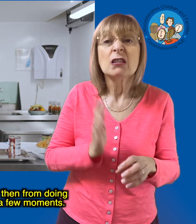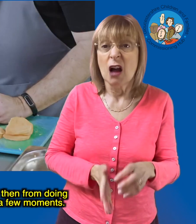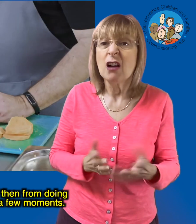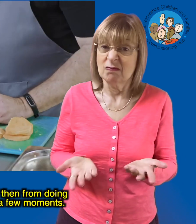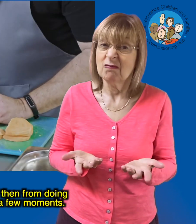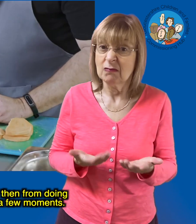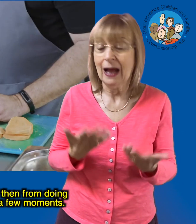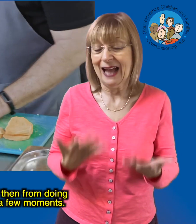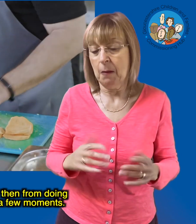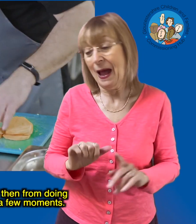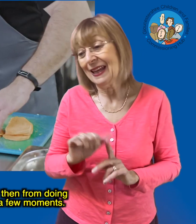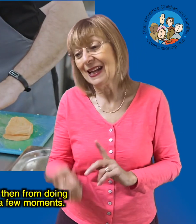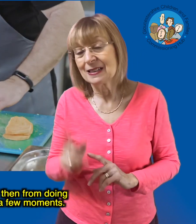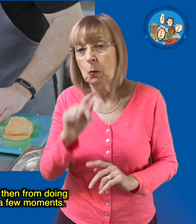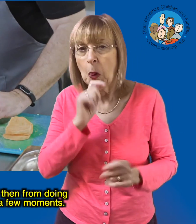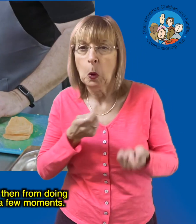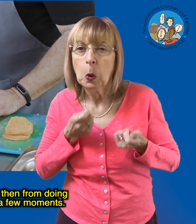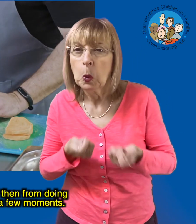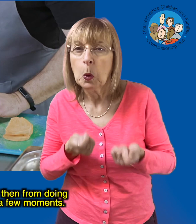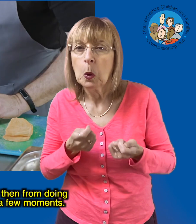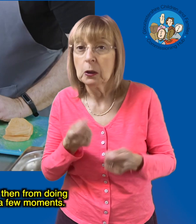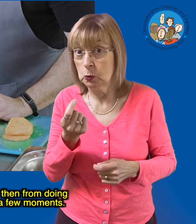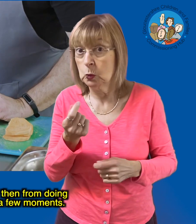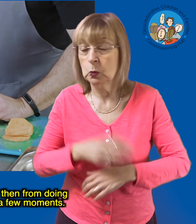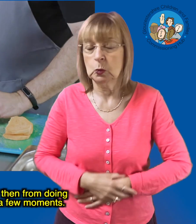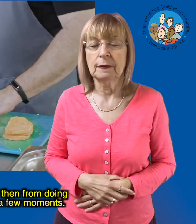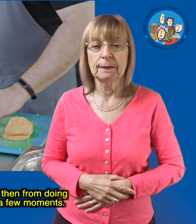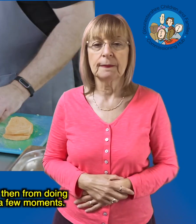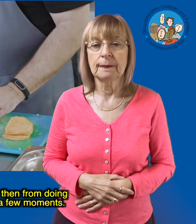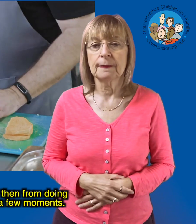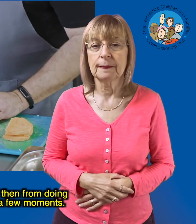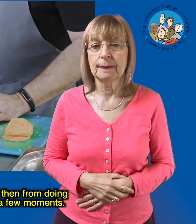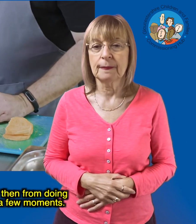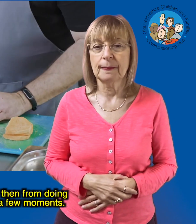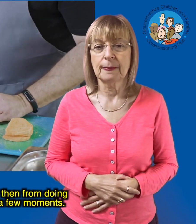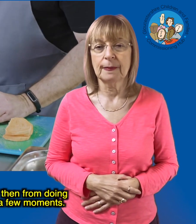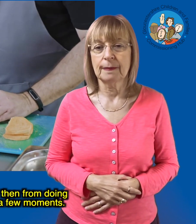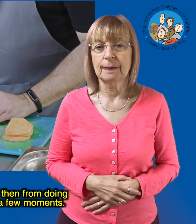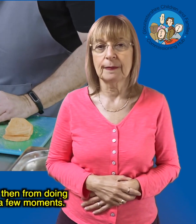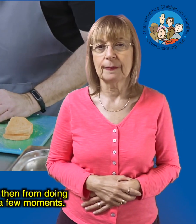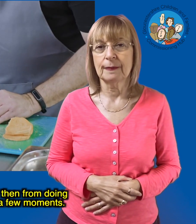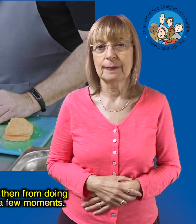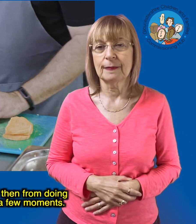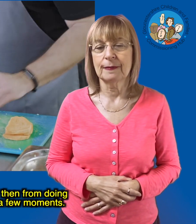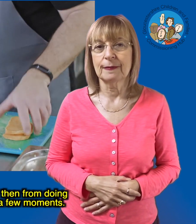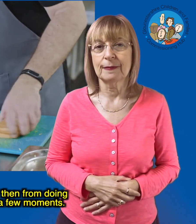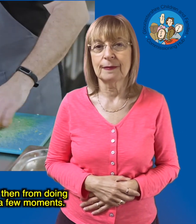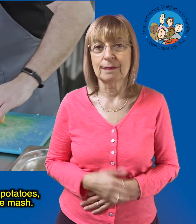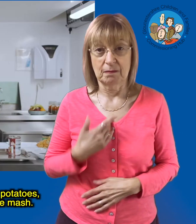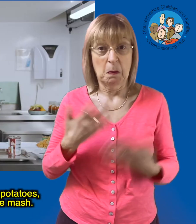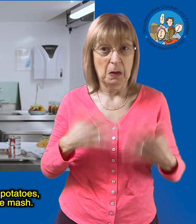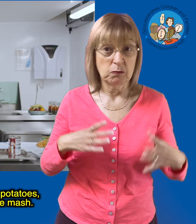quickly, and we can get on then from doing the prep to moving on to the cooking stage in a few